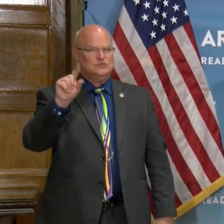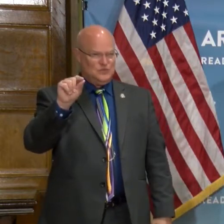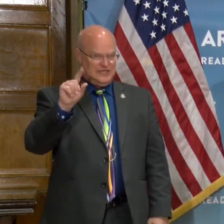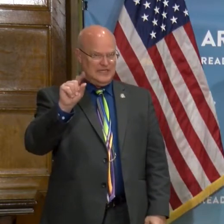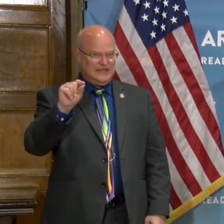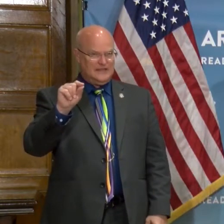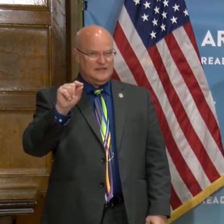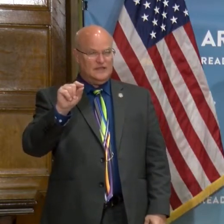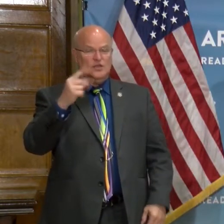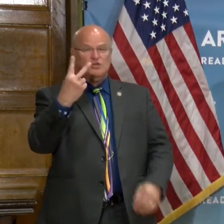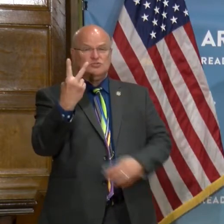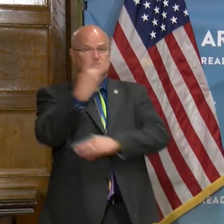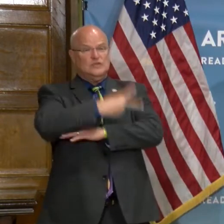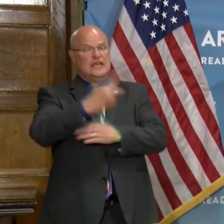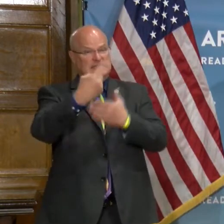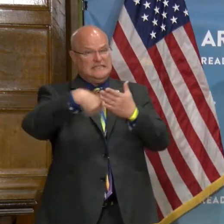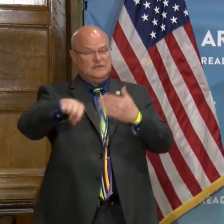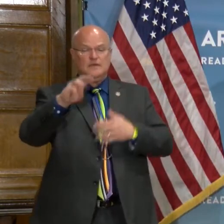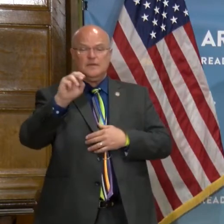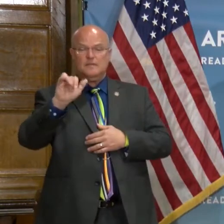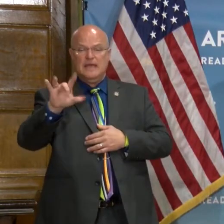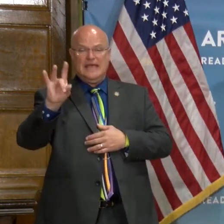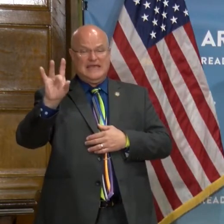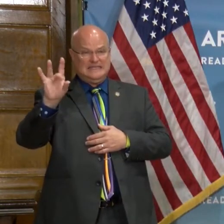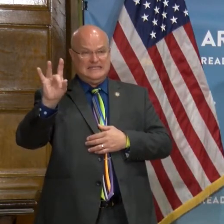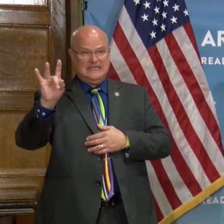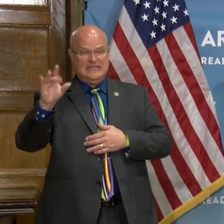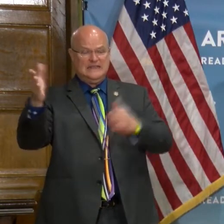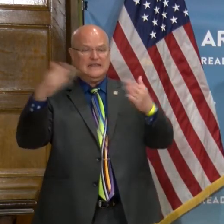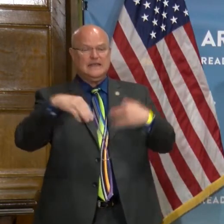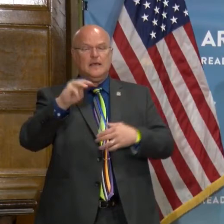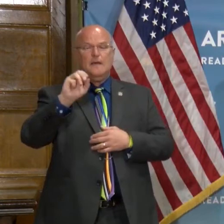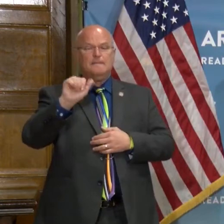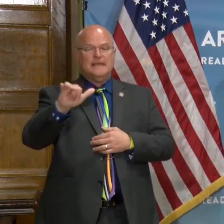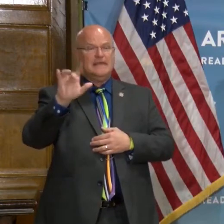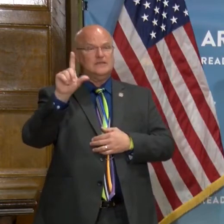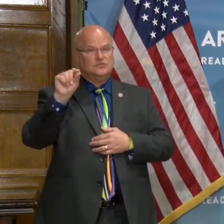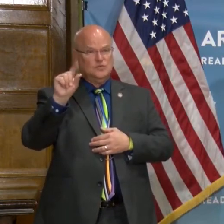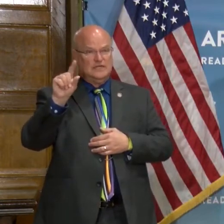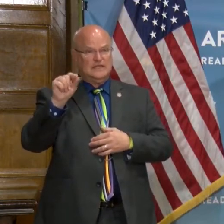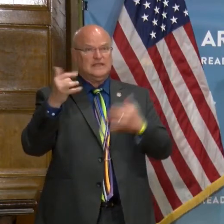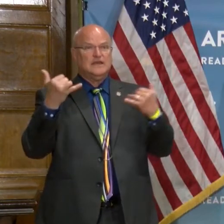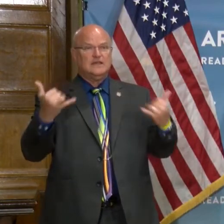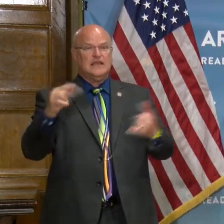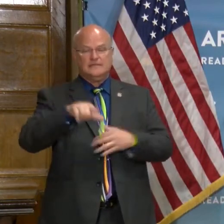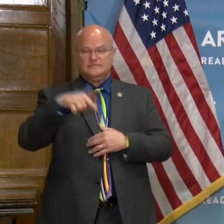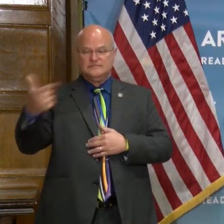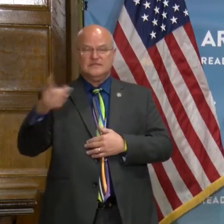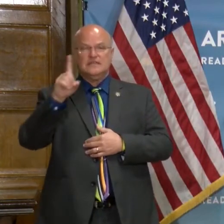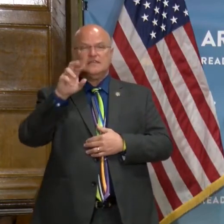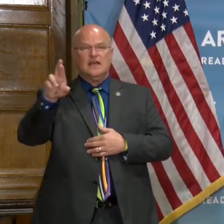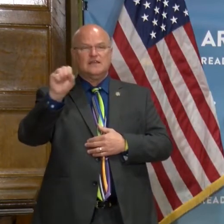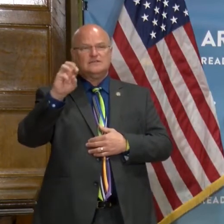So 2 dates next week, May 18th and then May 20th. And with that, Dr.